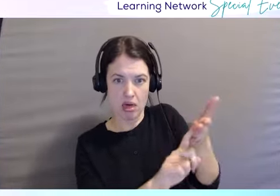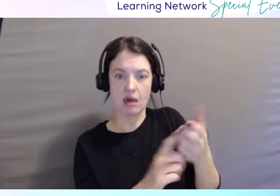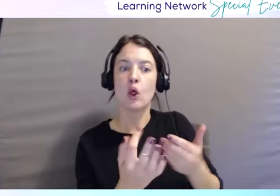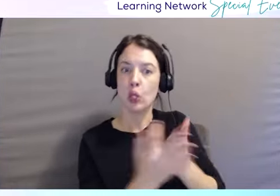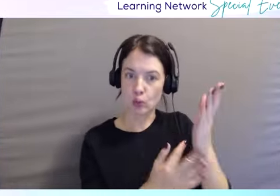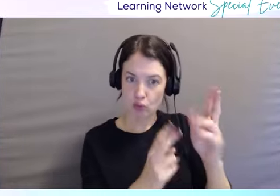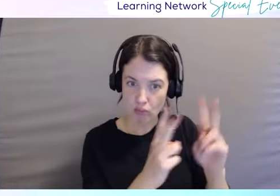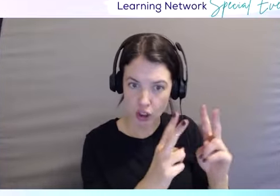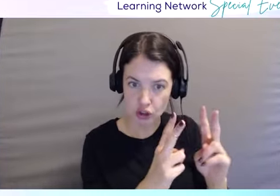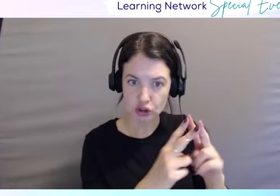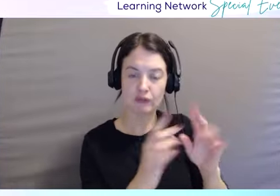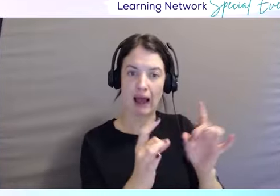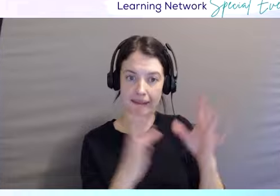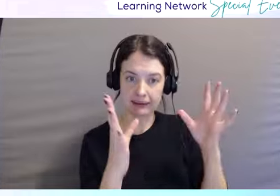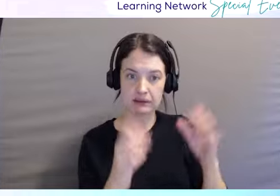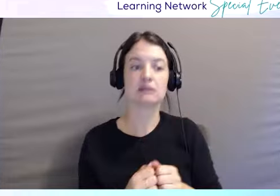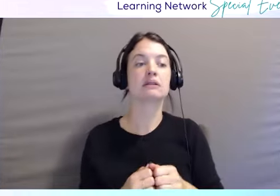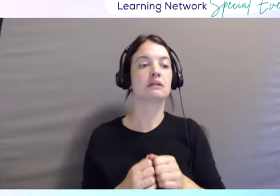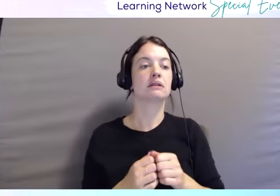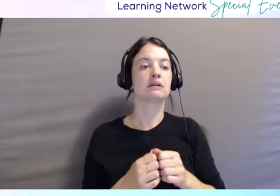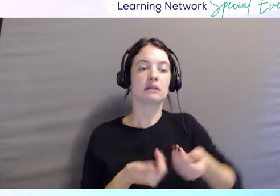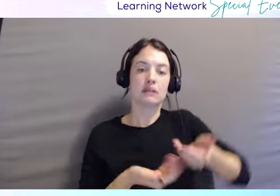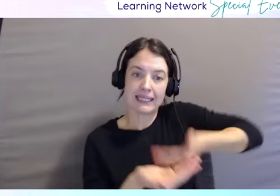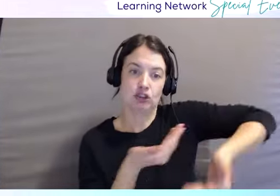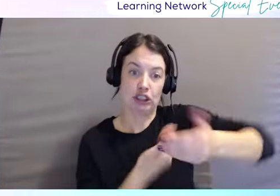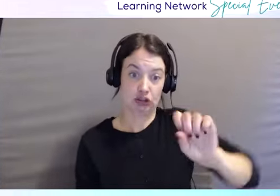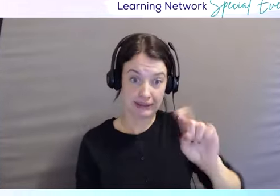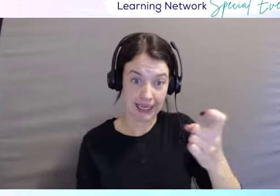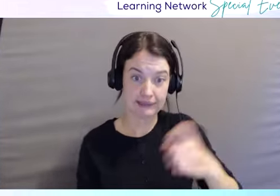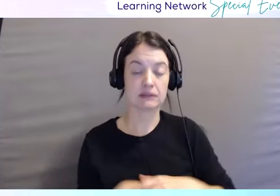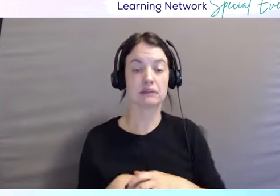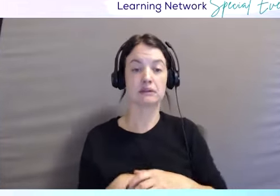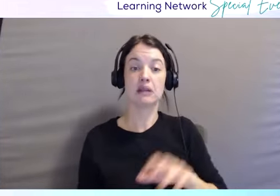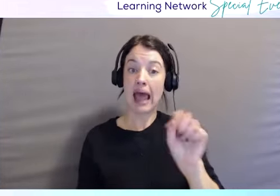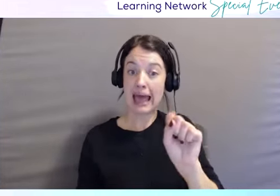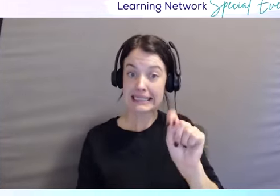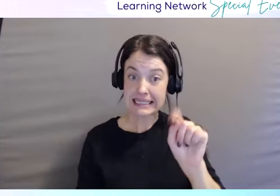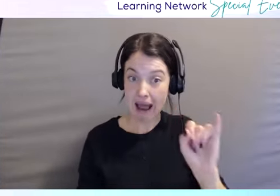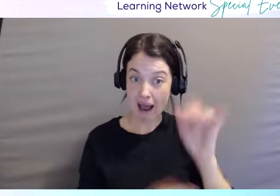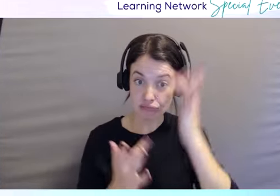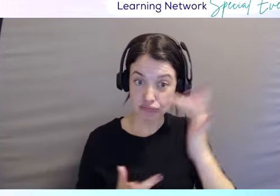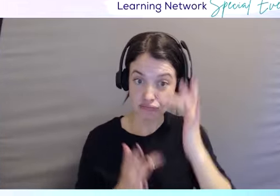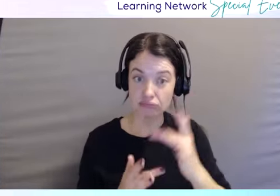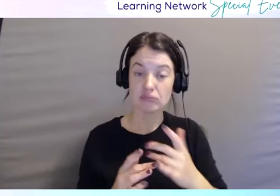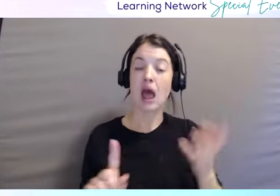sex, STIs, communicable diseases, and exposure to more and more violence of all